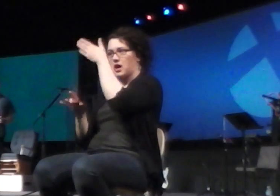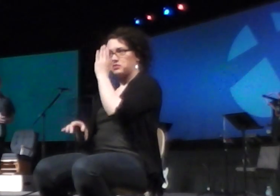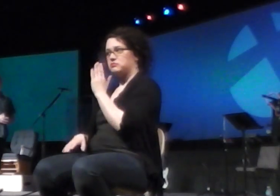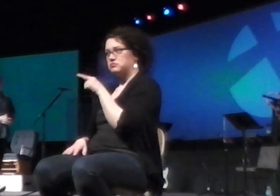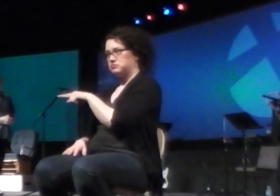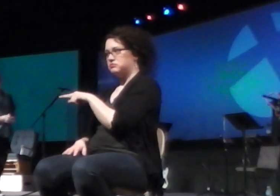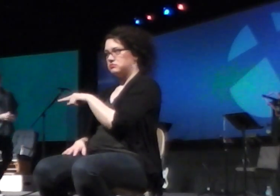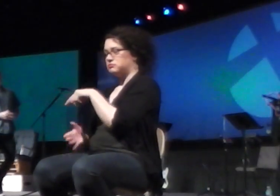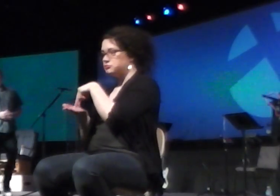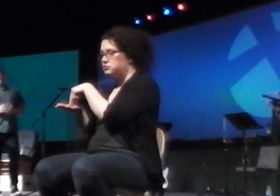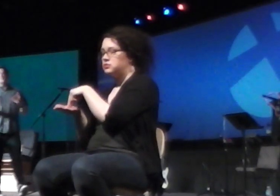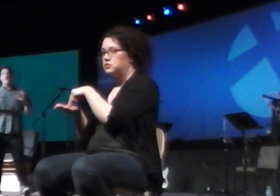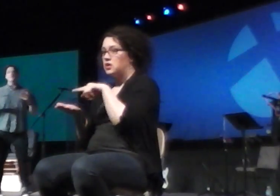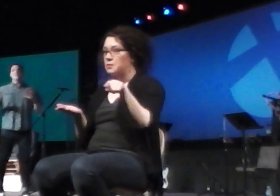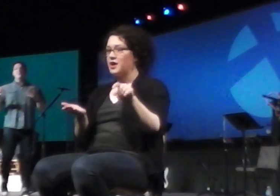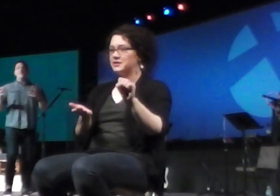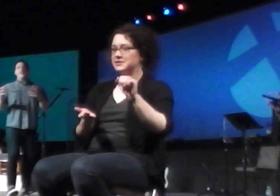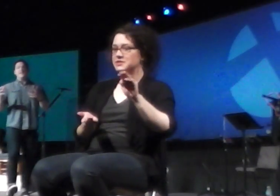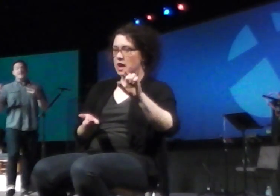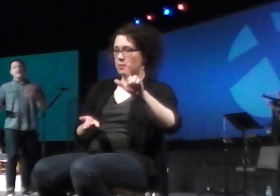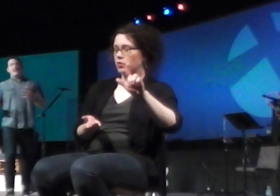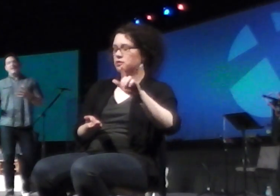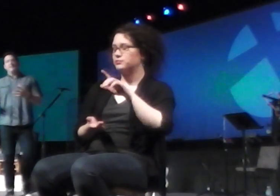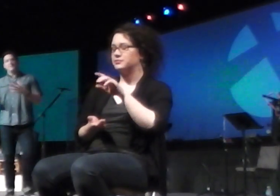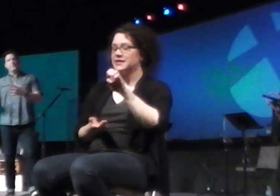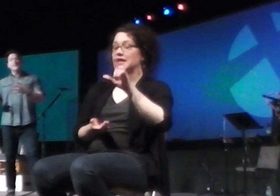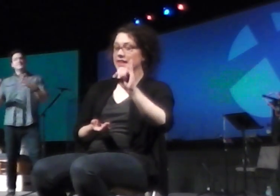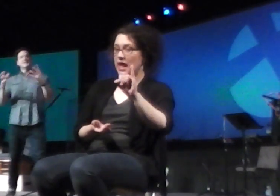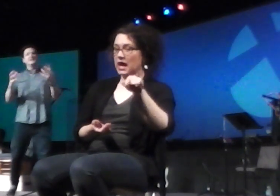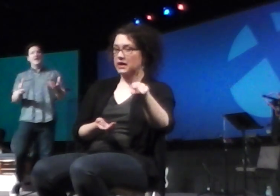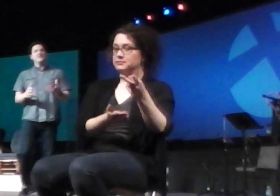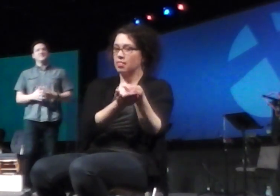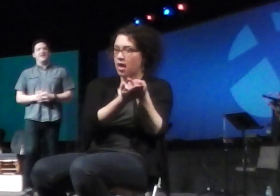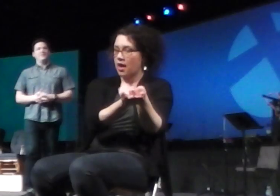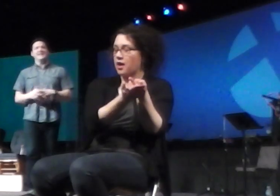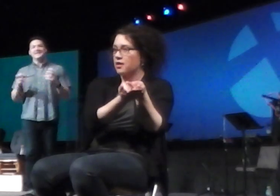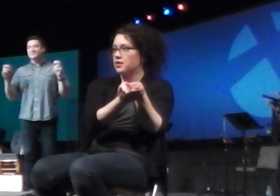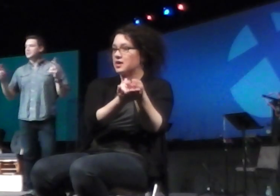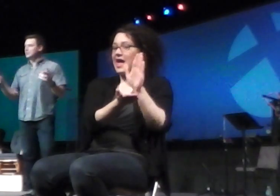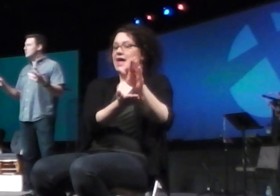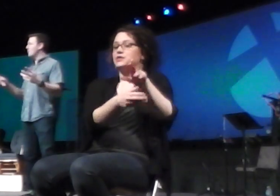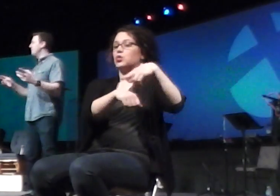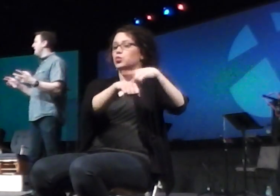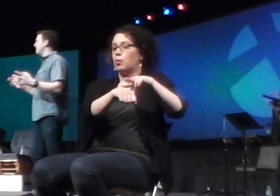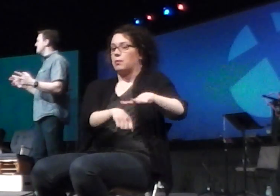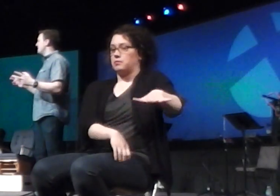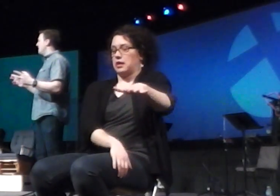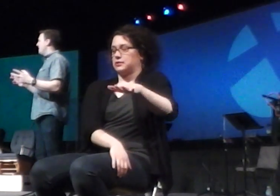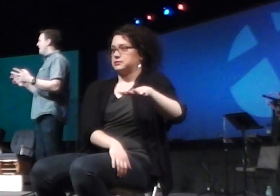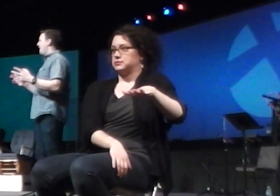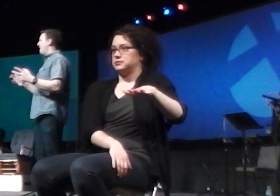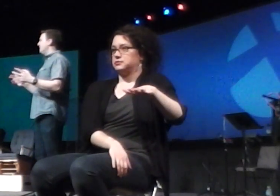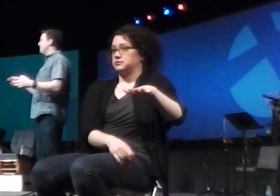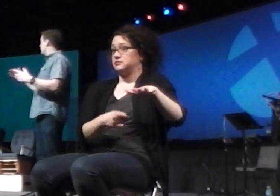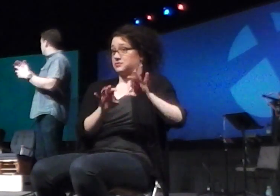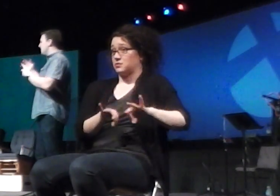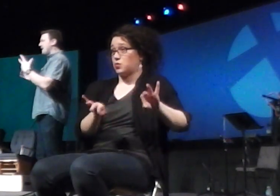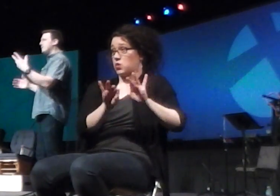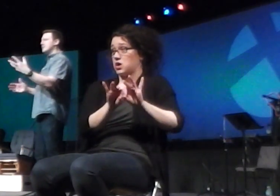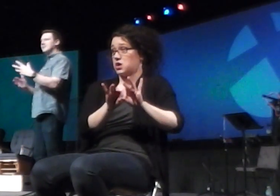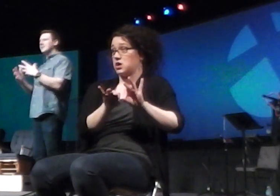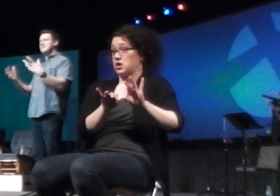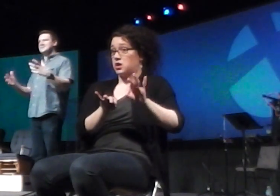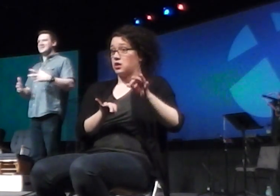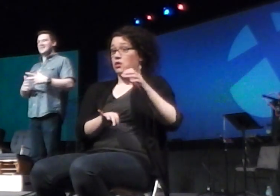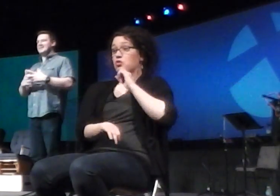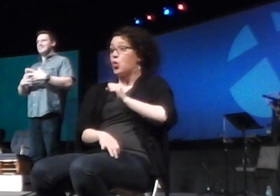there's a reason for that. When it says that Eli, the priest, he lies down in his usual place, in the original